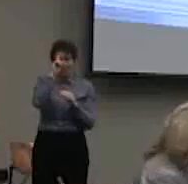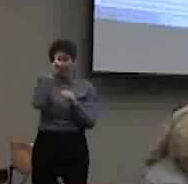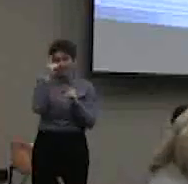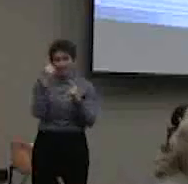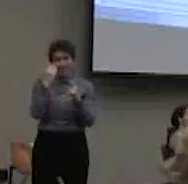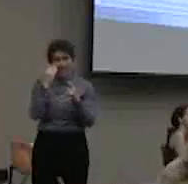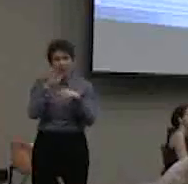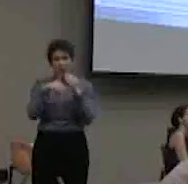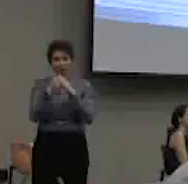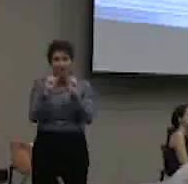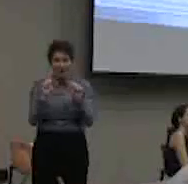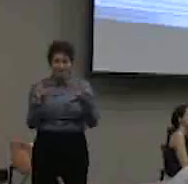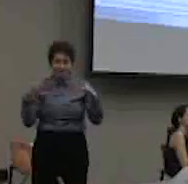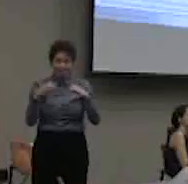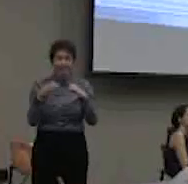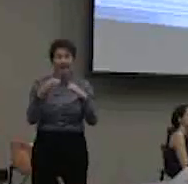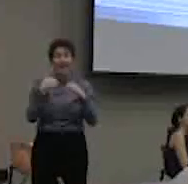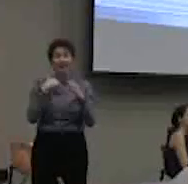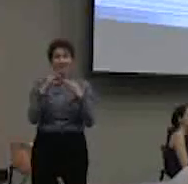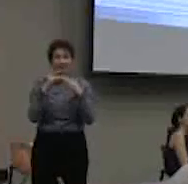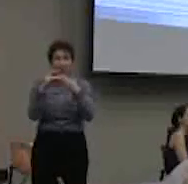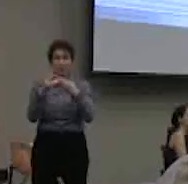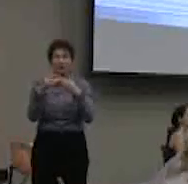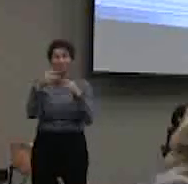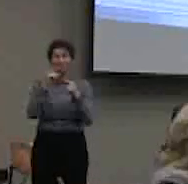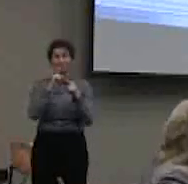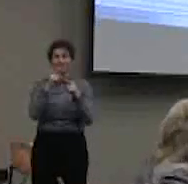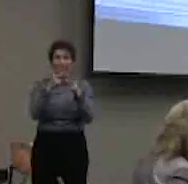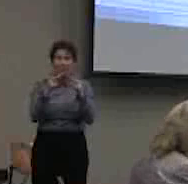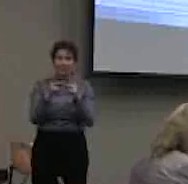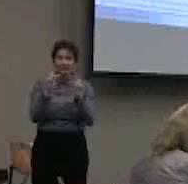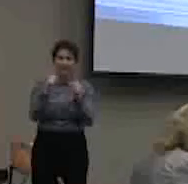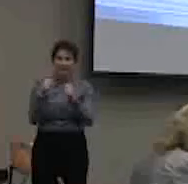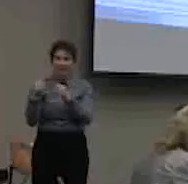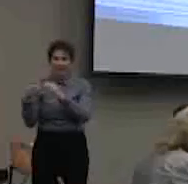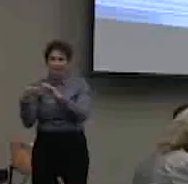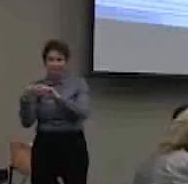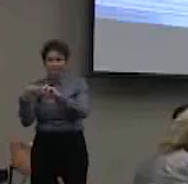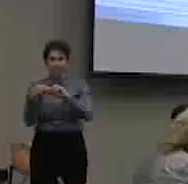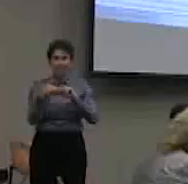have the leadership and platform to be able to bring others along